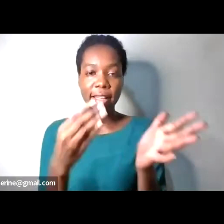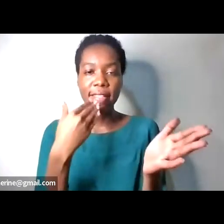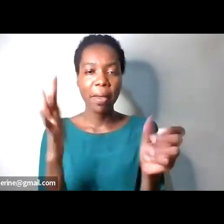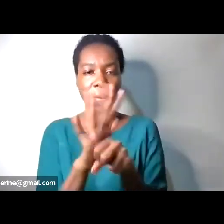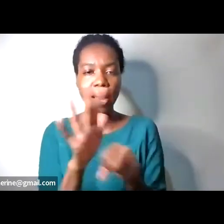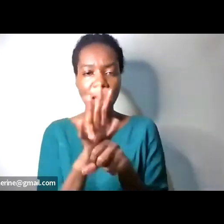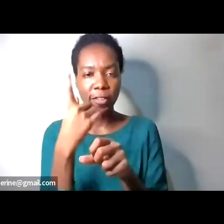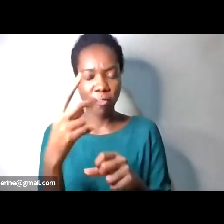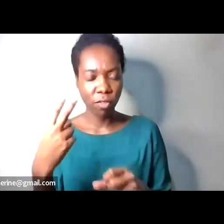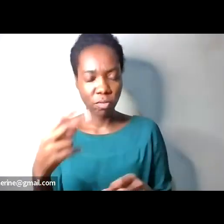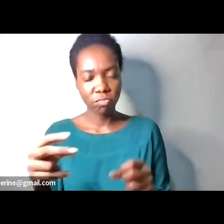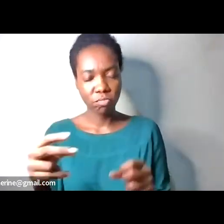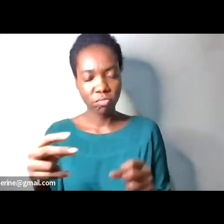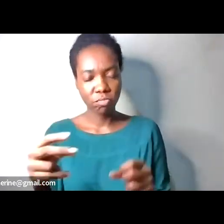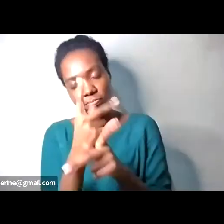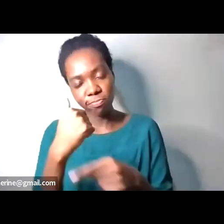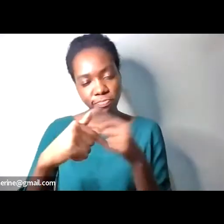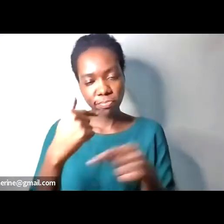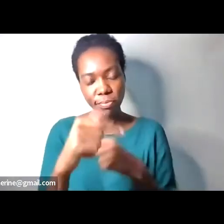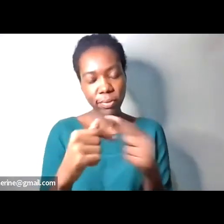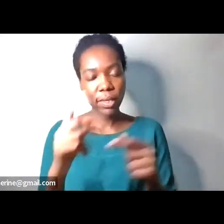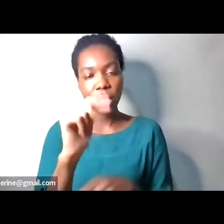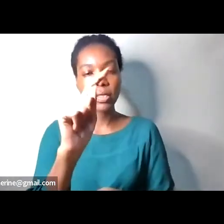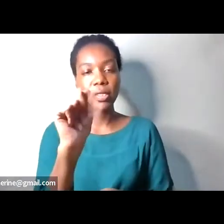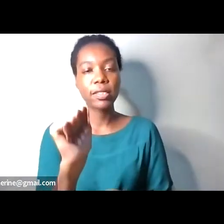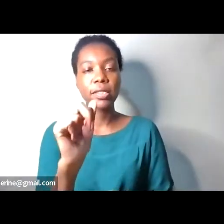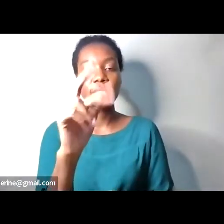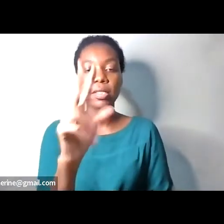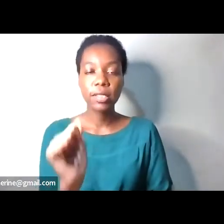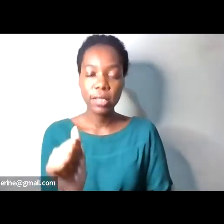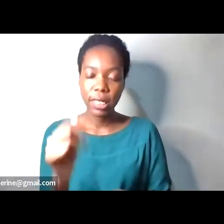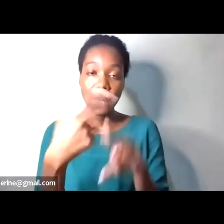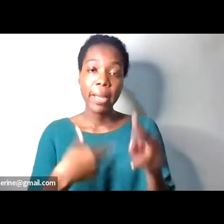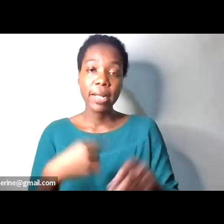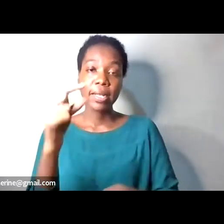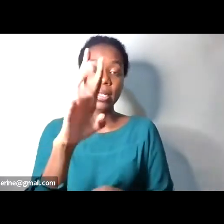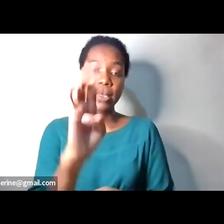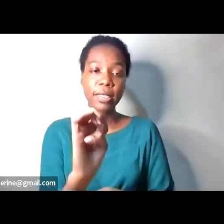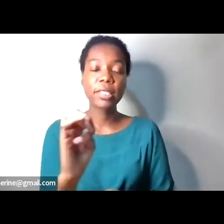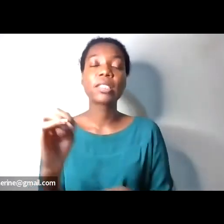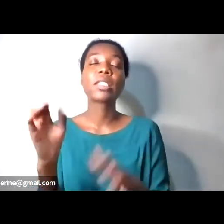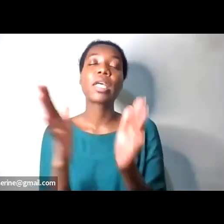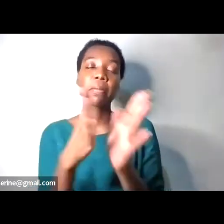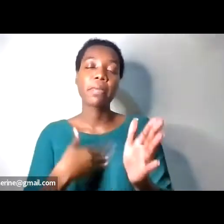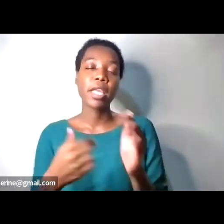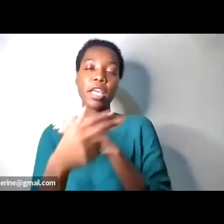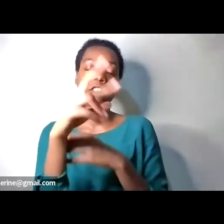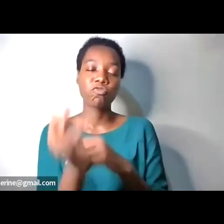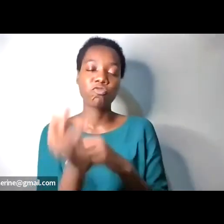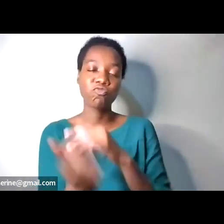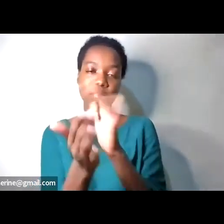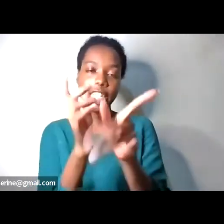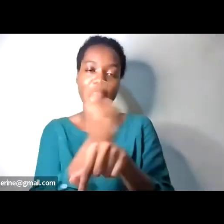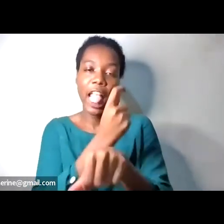Atara Solutions. My name is Grace Nzula, and I am an HR consultant and trainer with